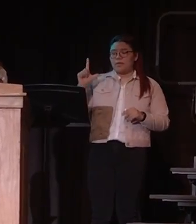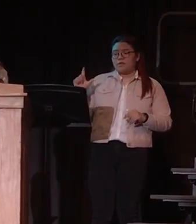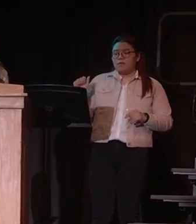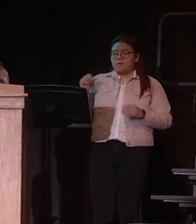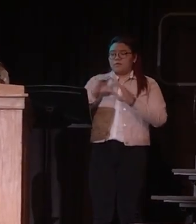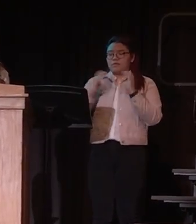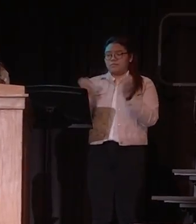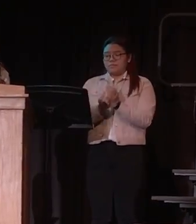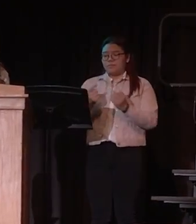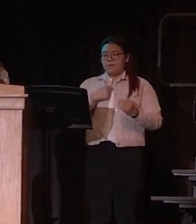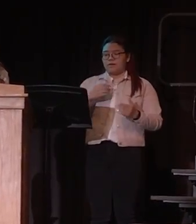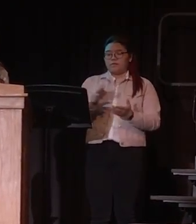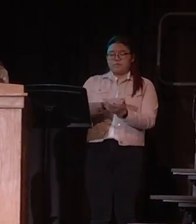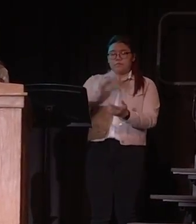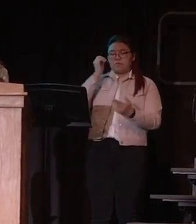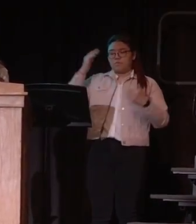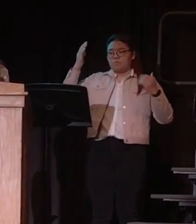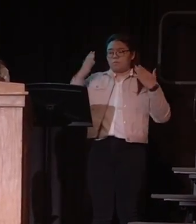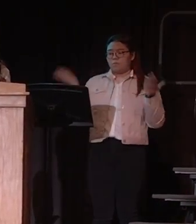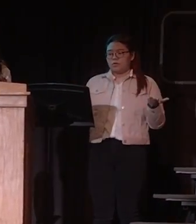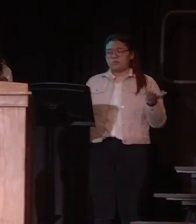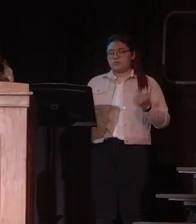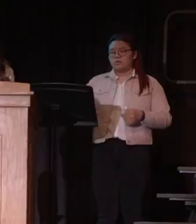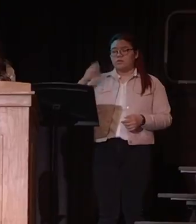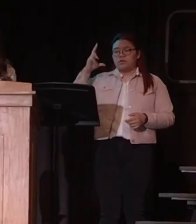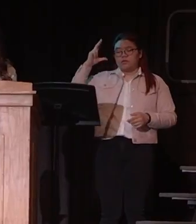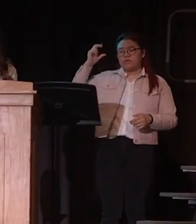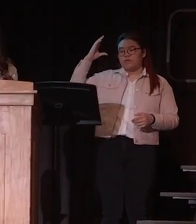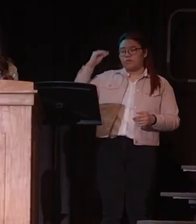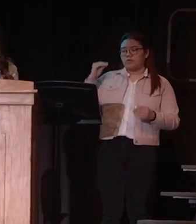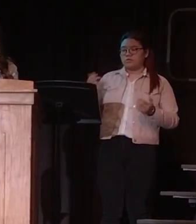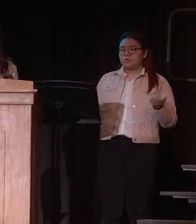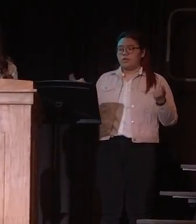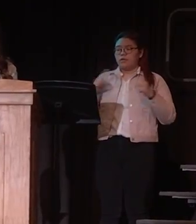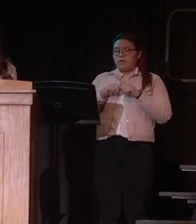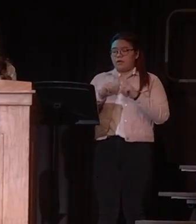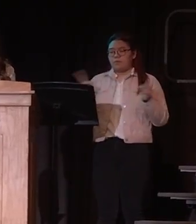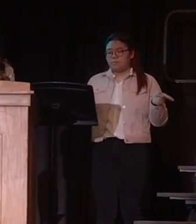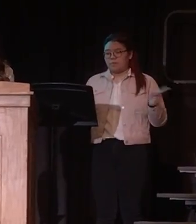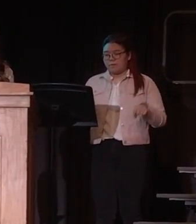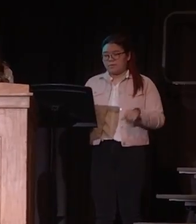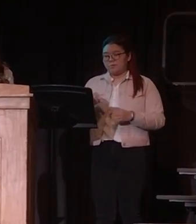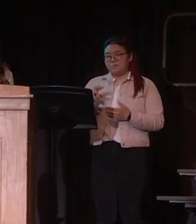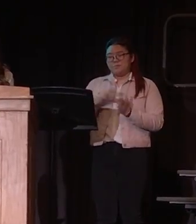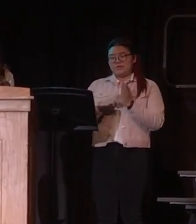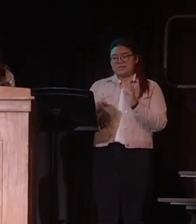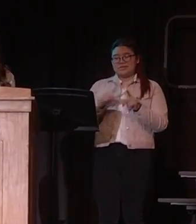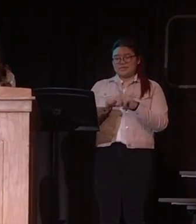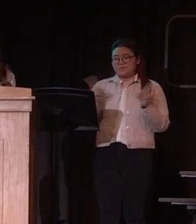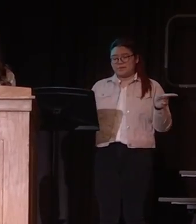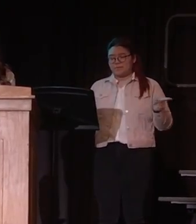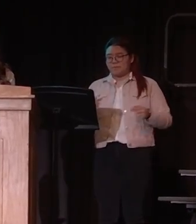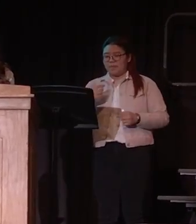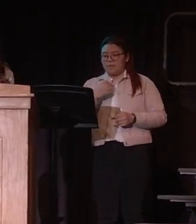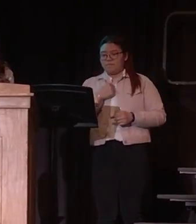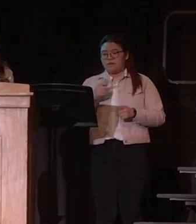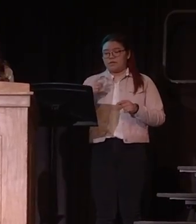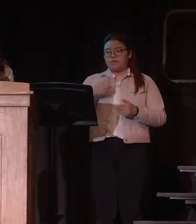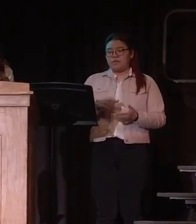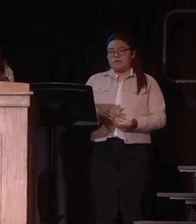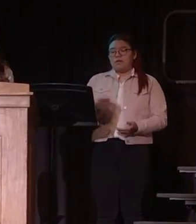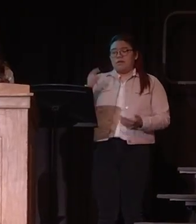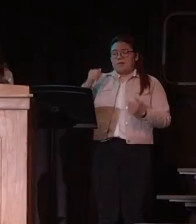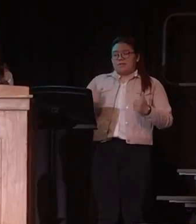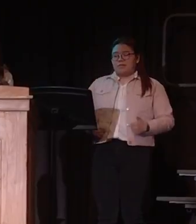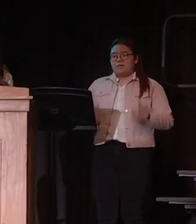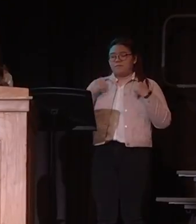TV series which featured sign language, and I was innately captivated. I feverishly read the closed captions as I tried my best to